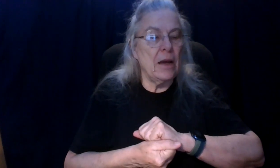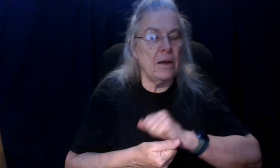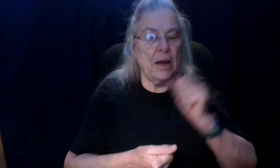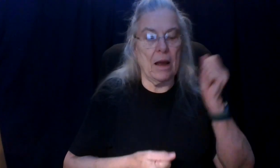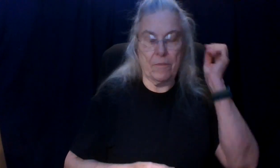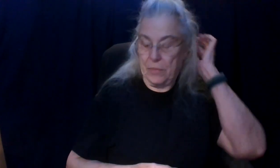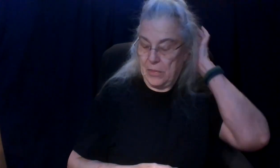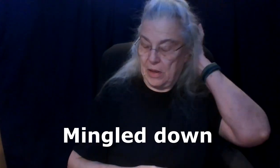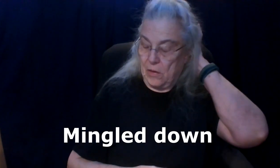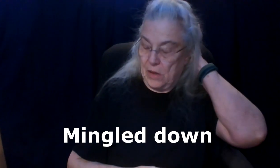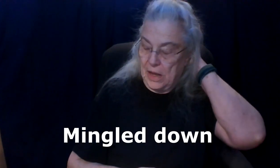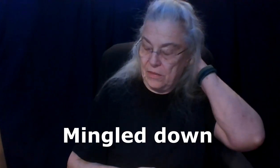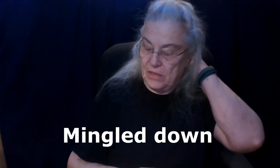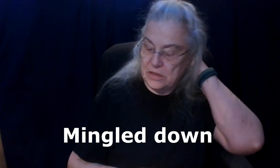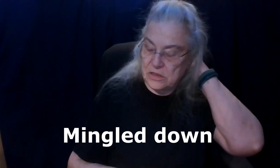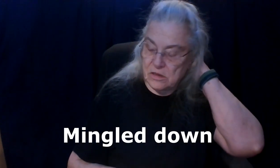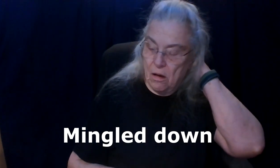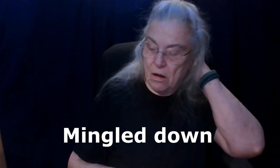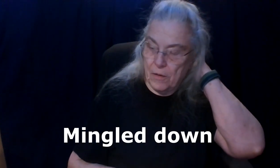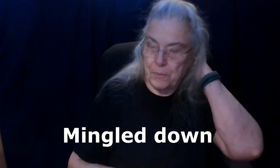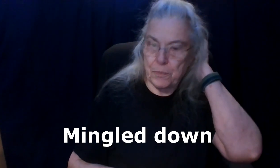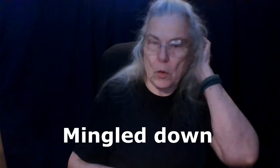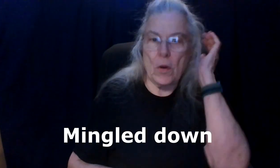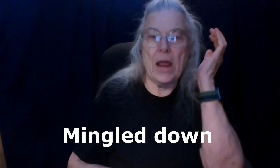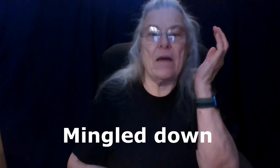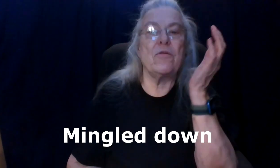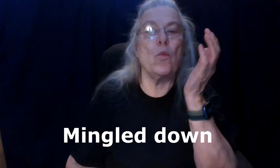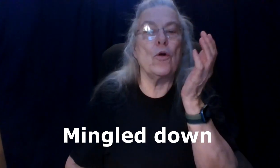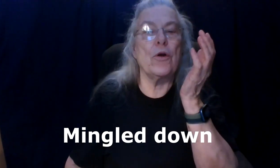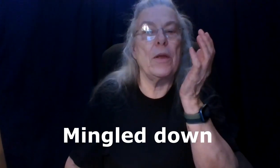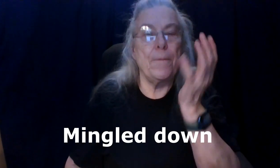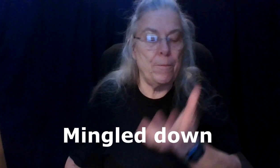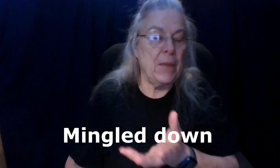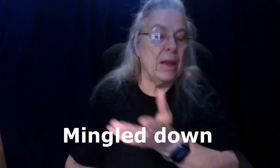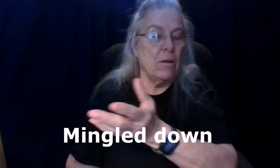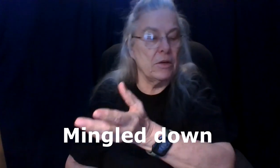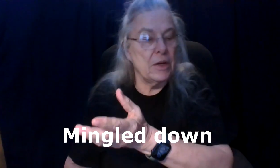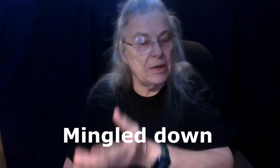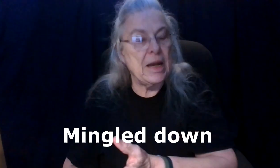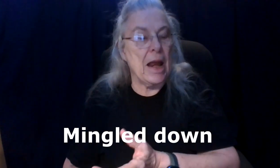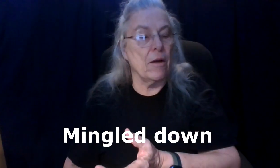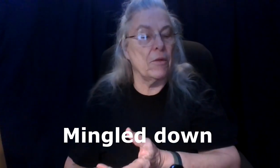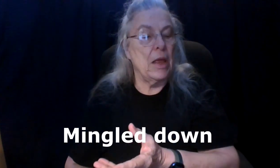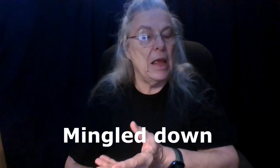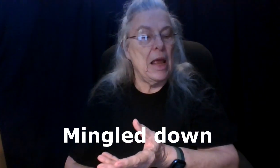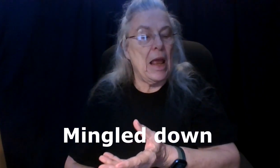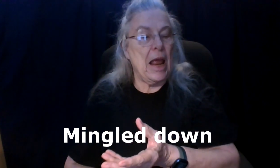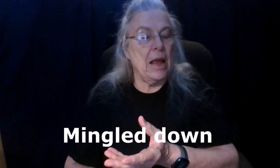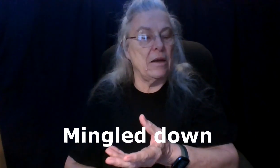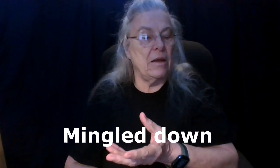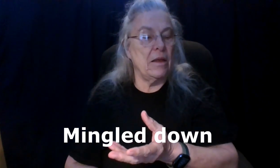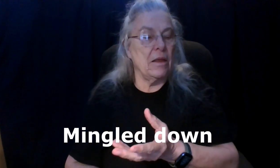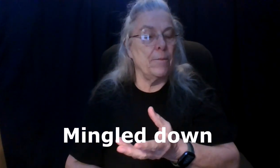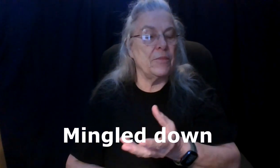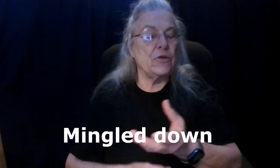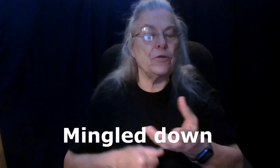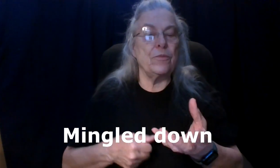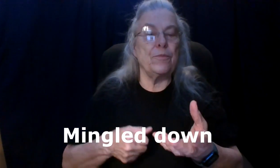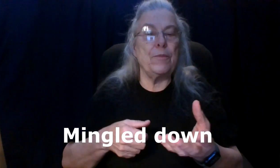Now, in this song, we have the word mingled down. And to